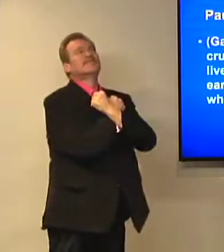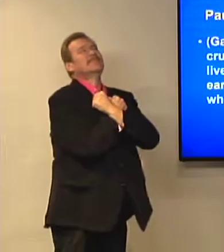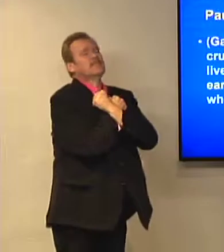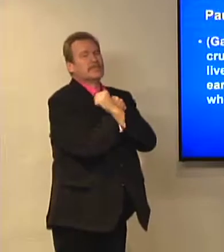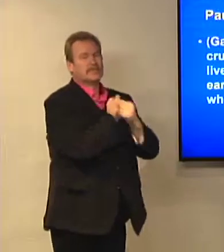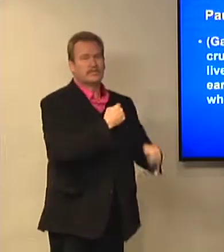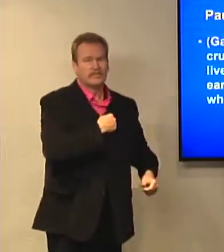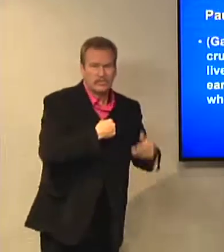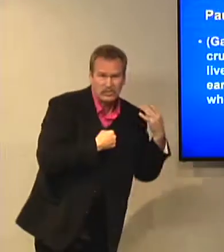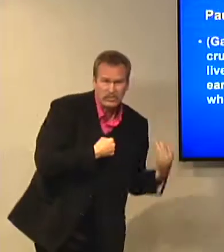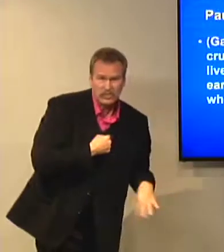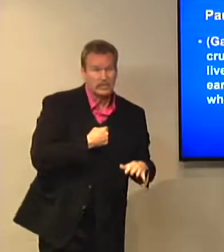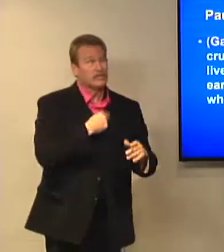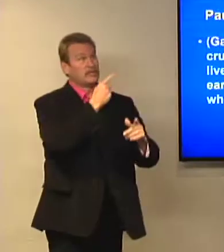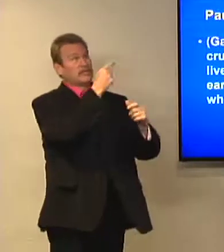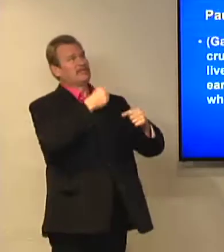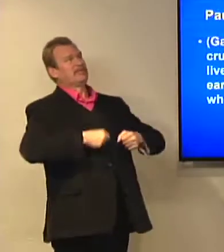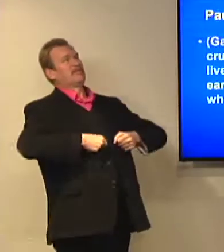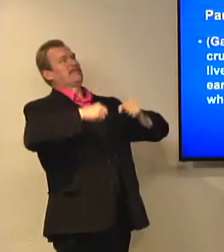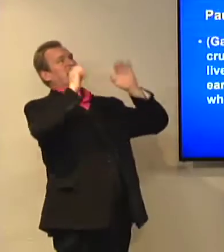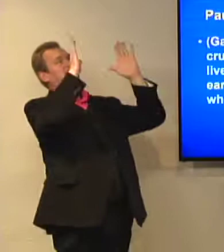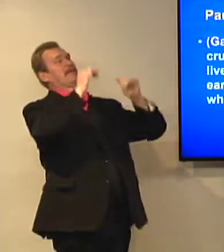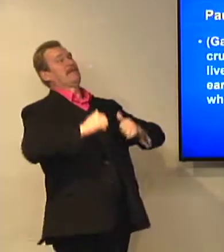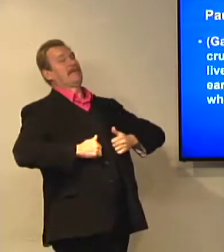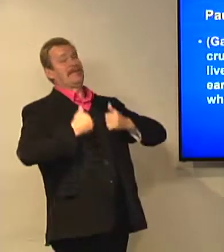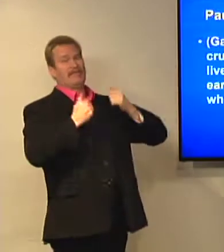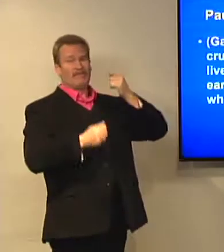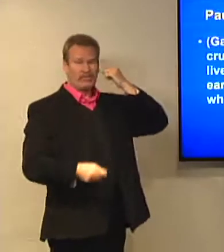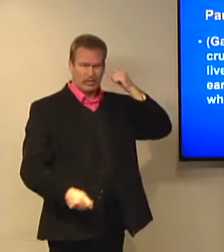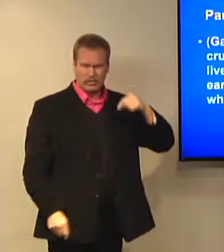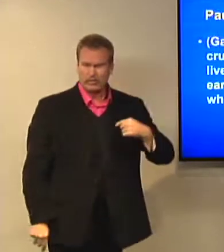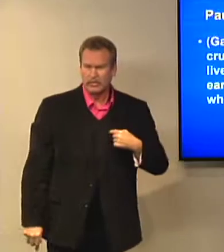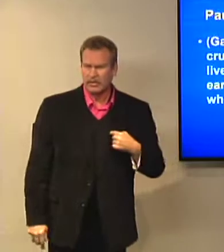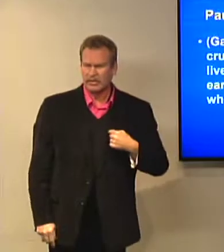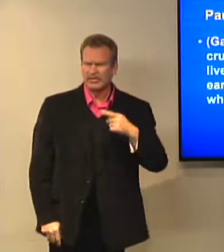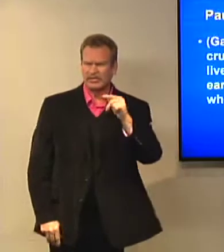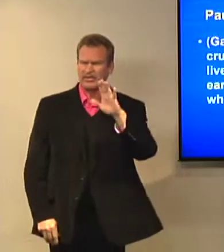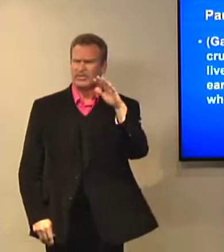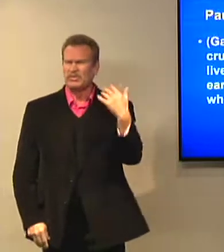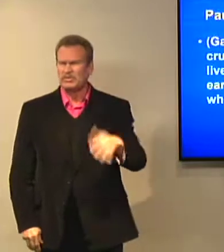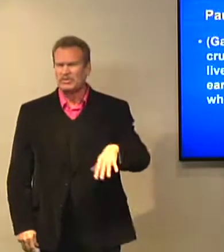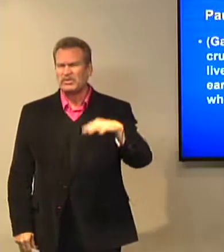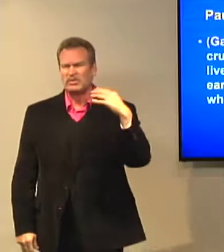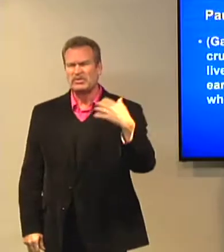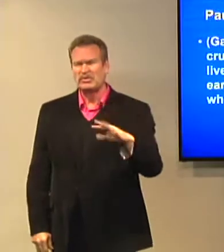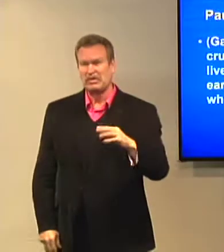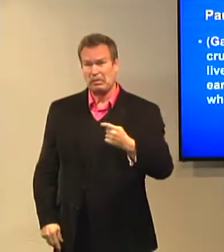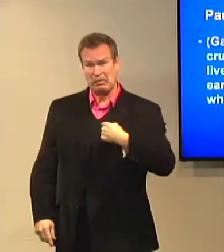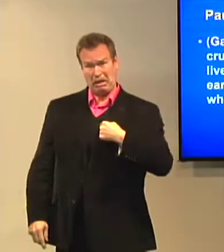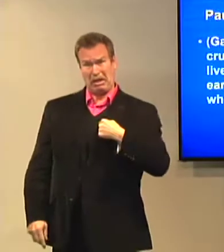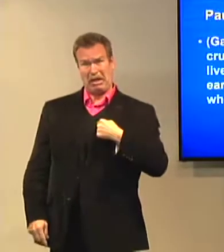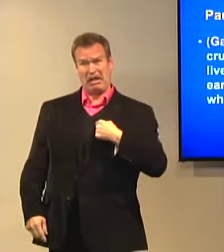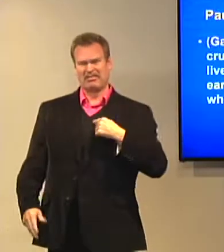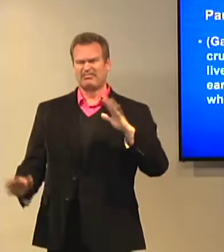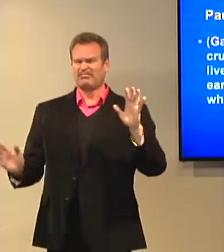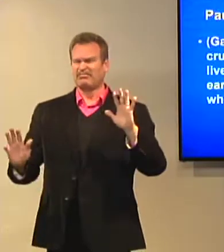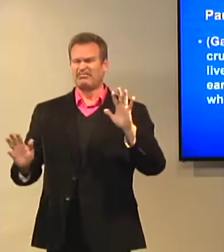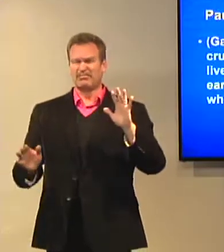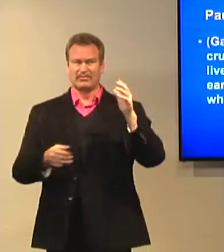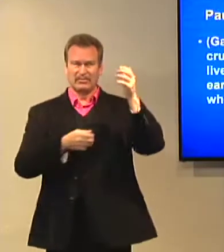God. He who loved me and gave up his life for me. I mean, think of that as such an awesome